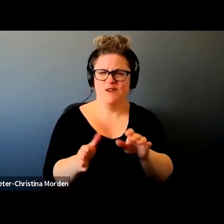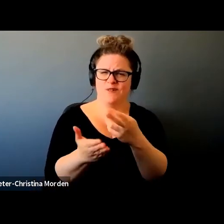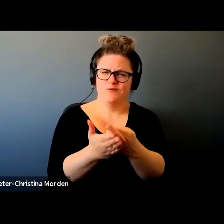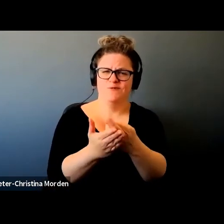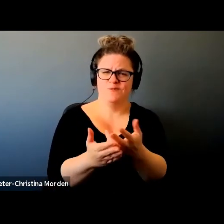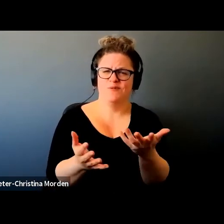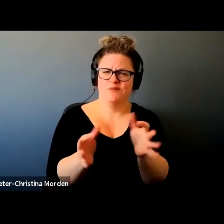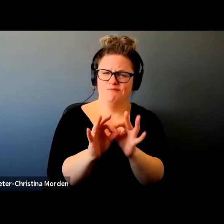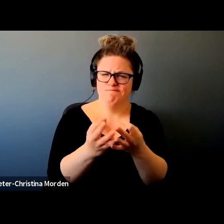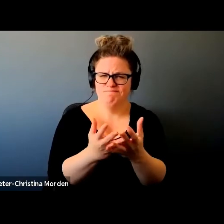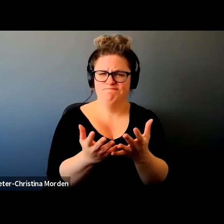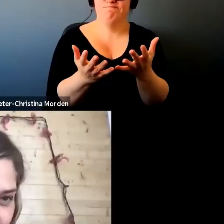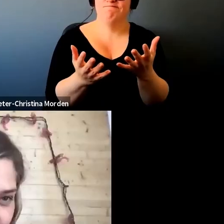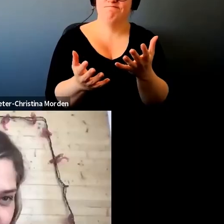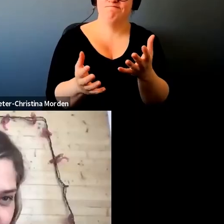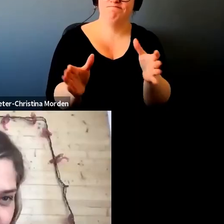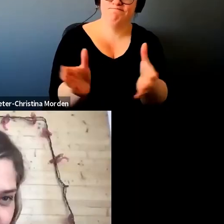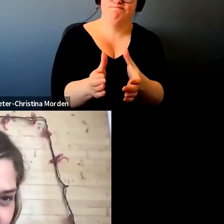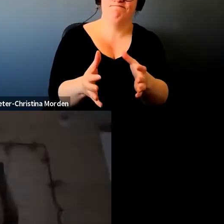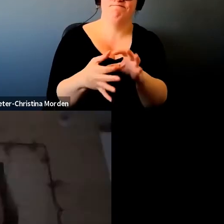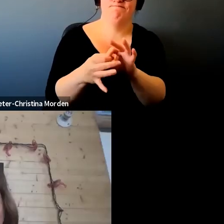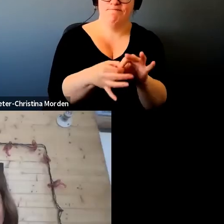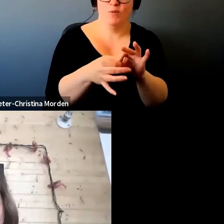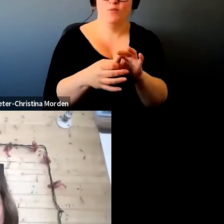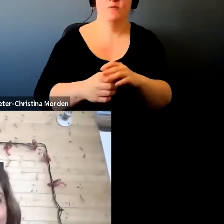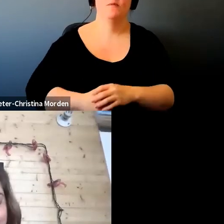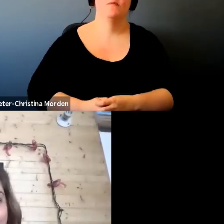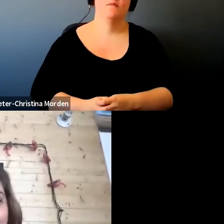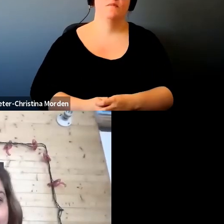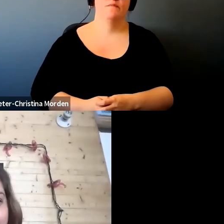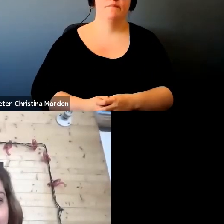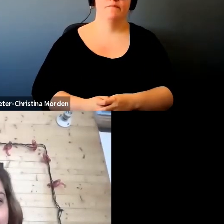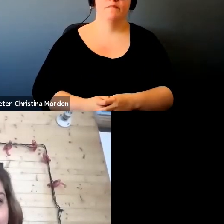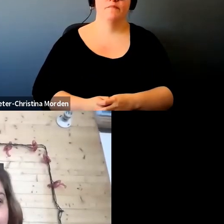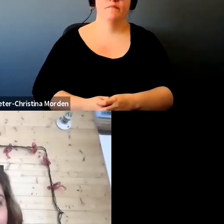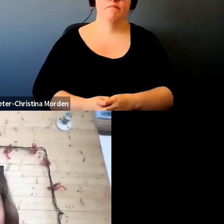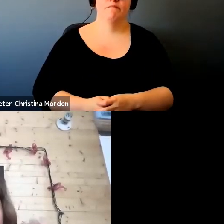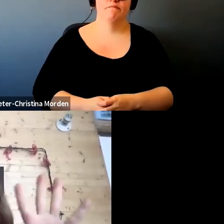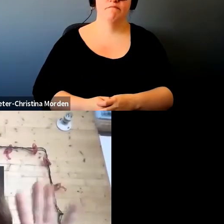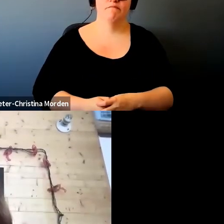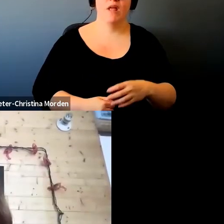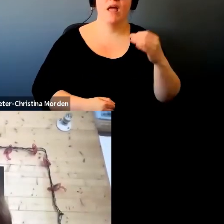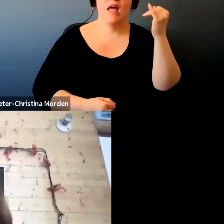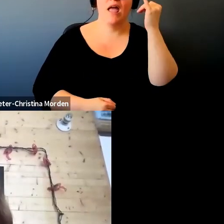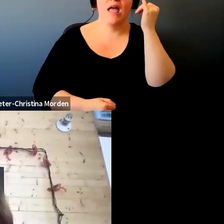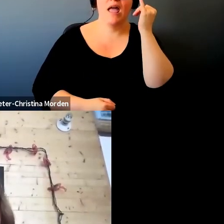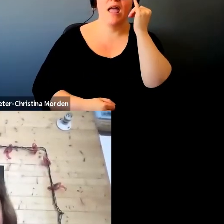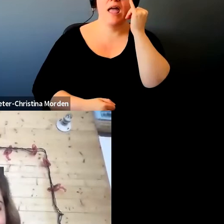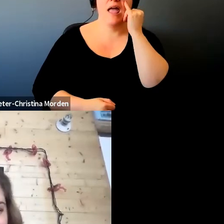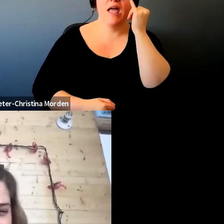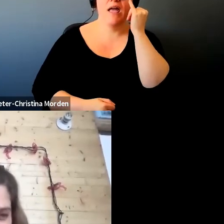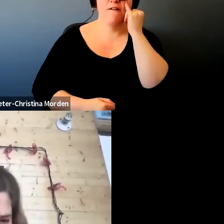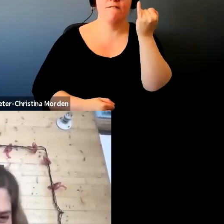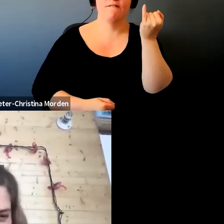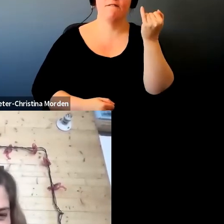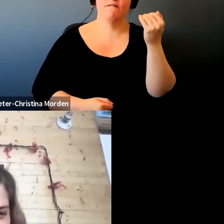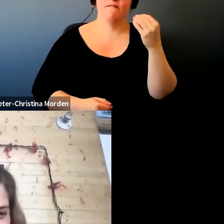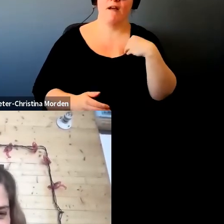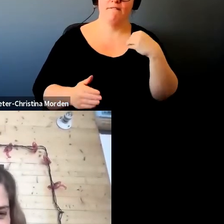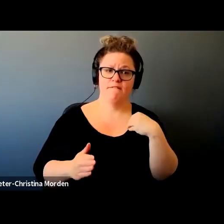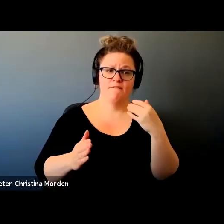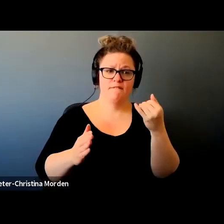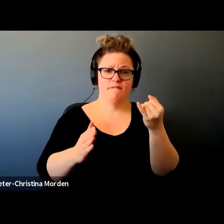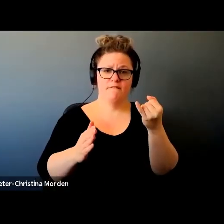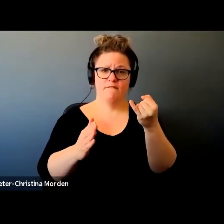The other thing is that when you have an artistic goal, you need to